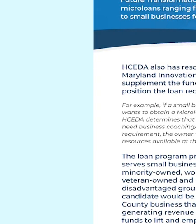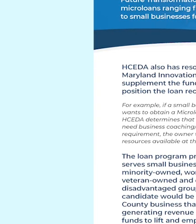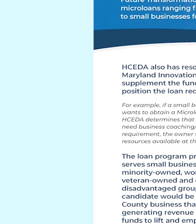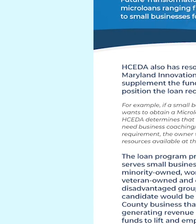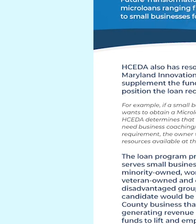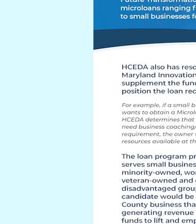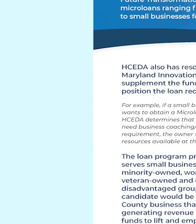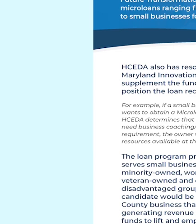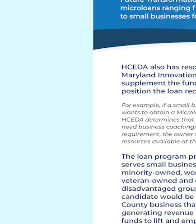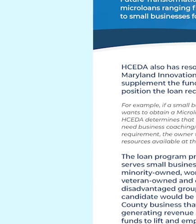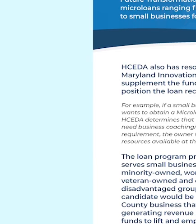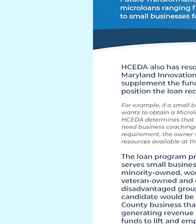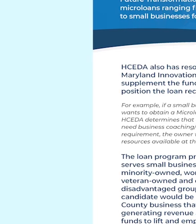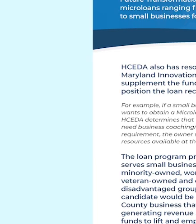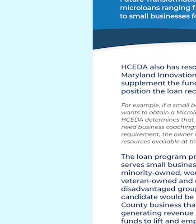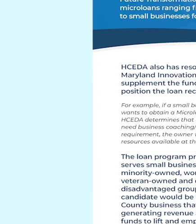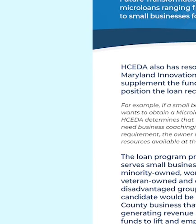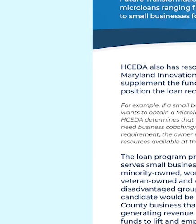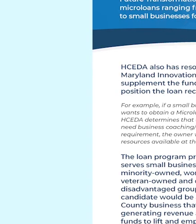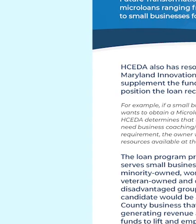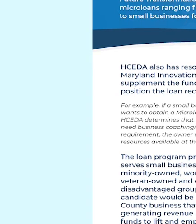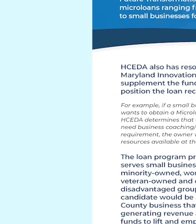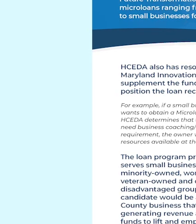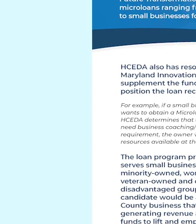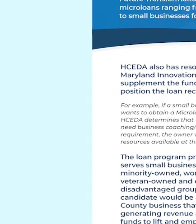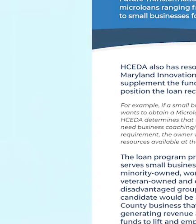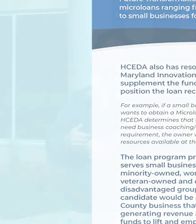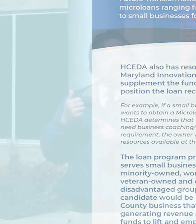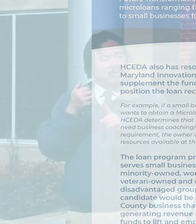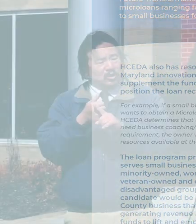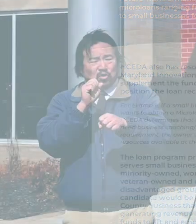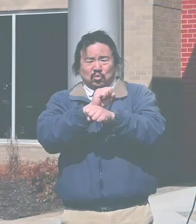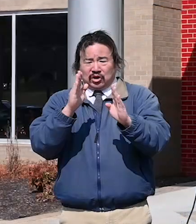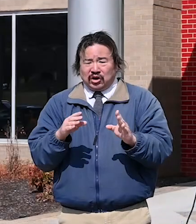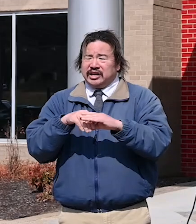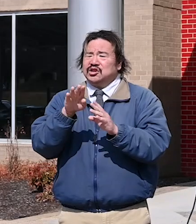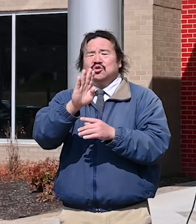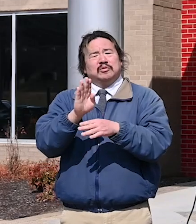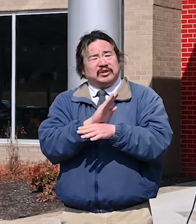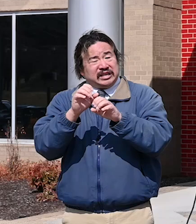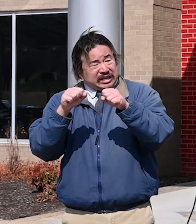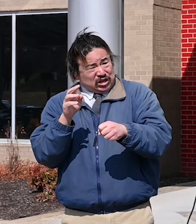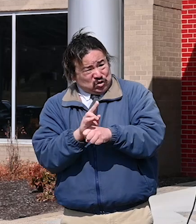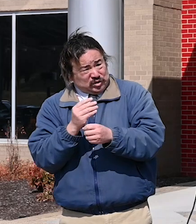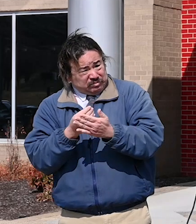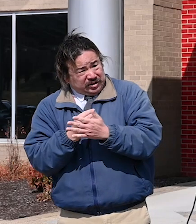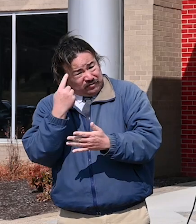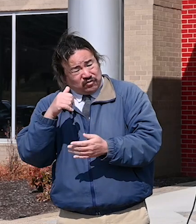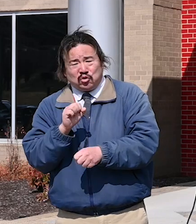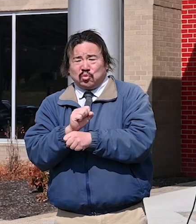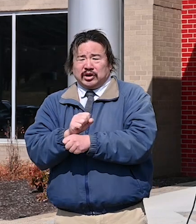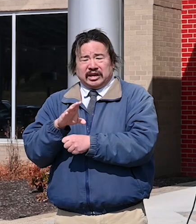recipients for success. If you are an impacted worker and your business can use funds for working